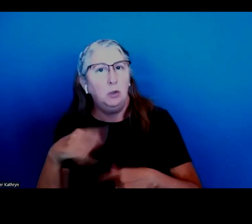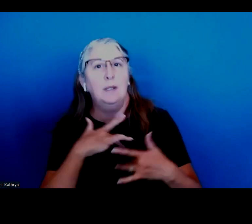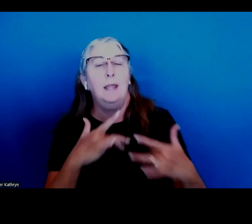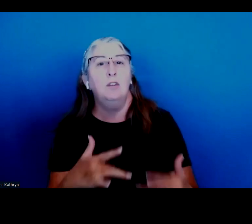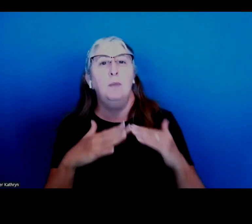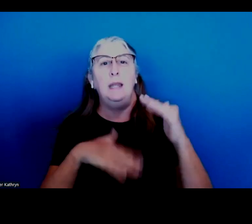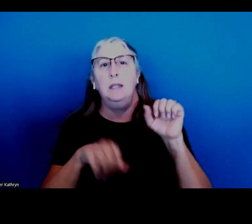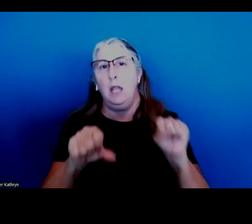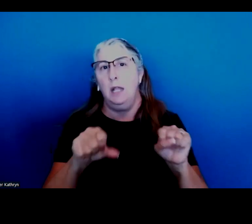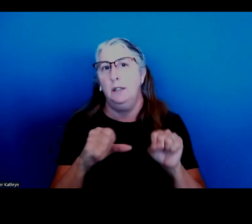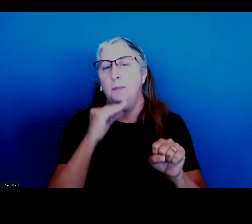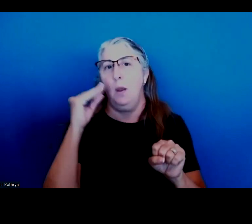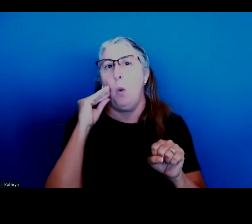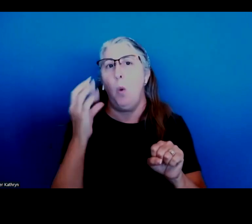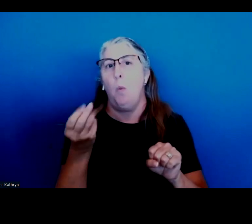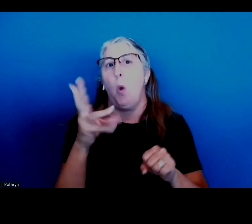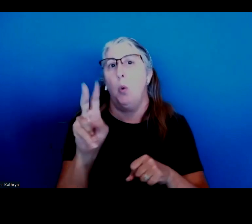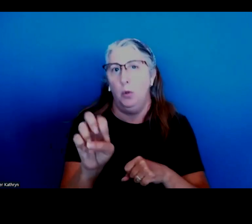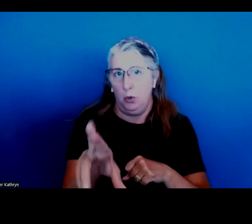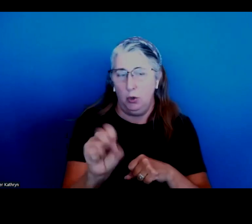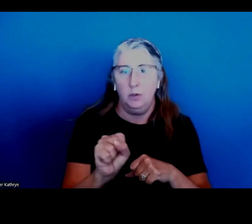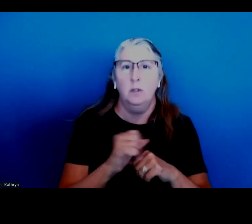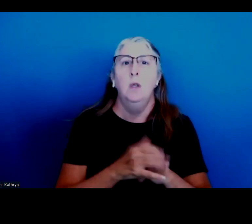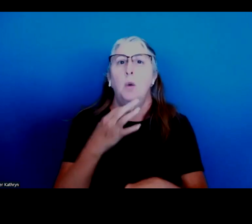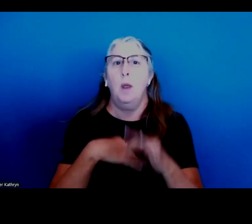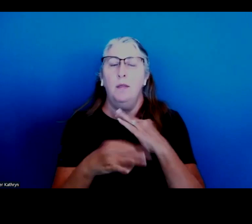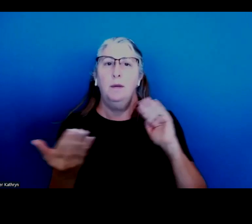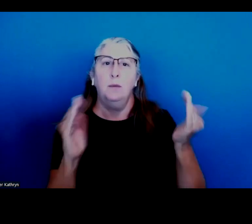are classified as white.